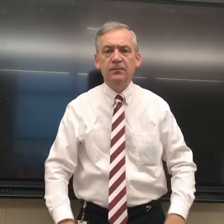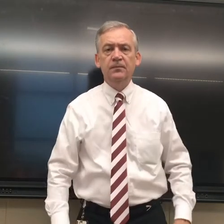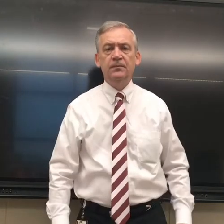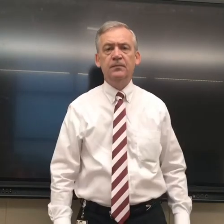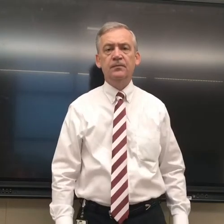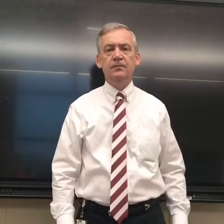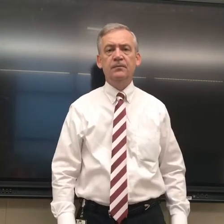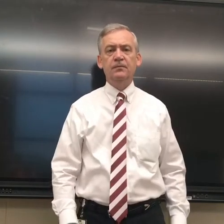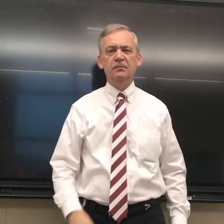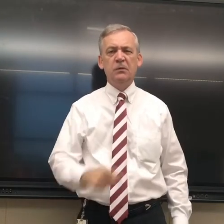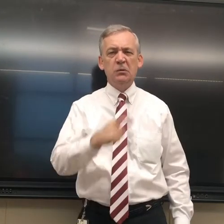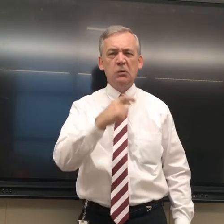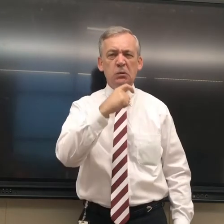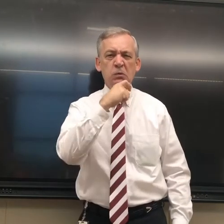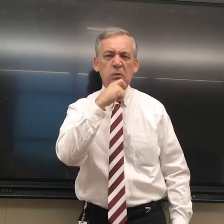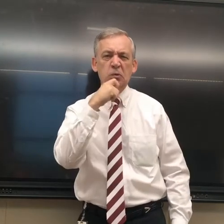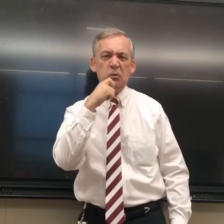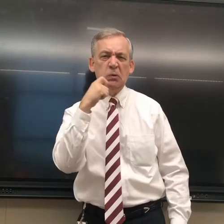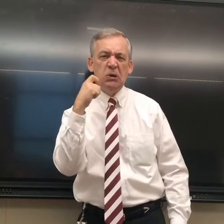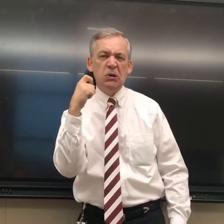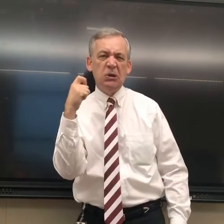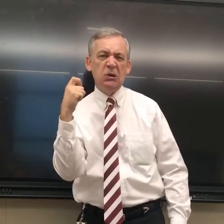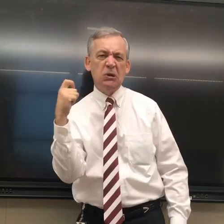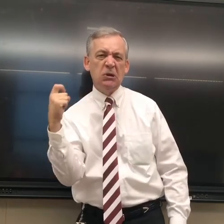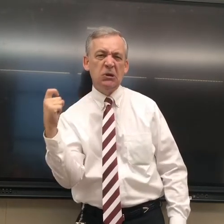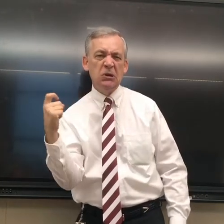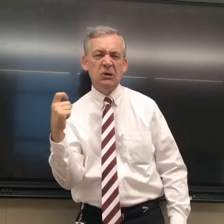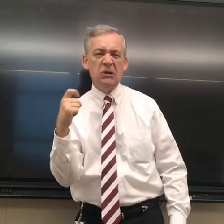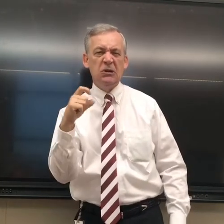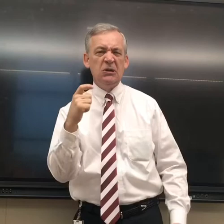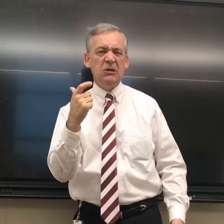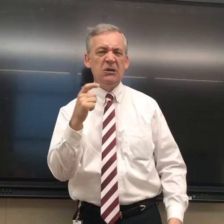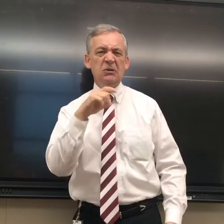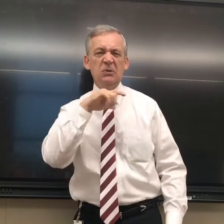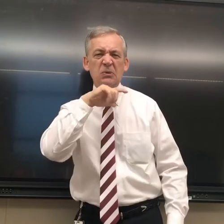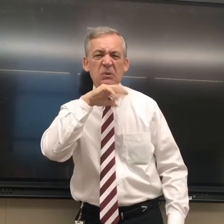Arid, sterile dust that gets into the eyes and makes them water.